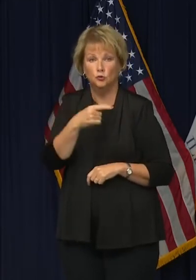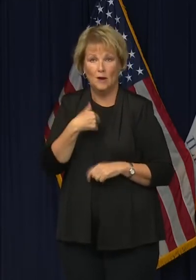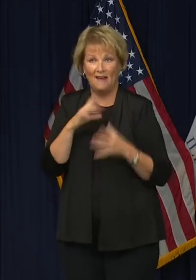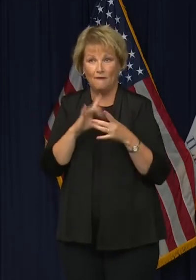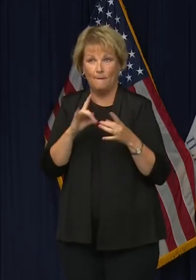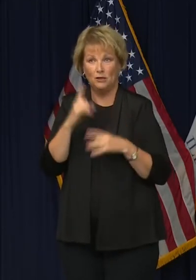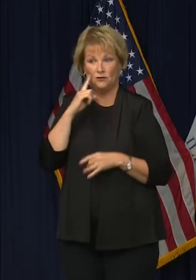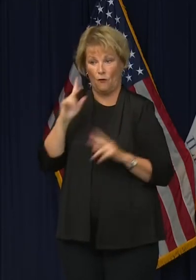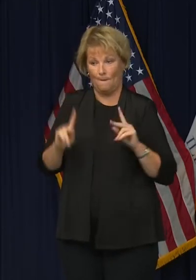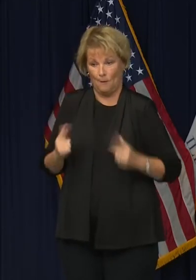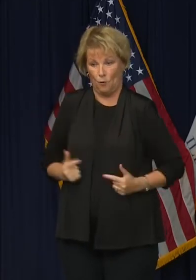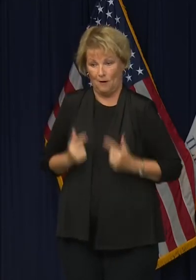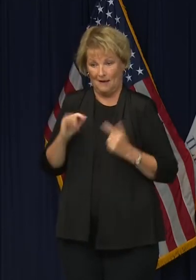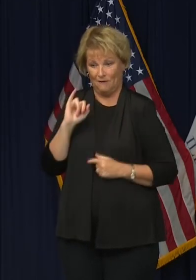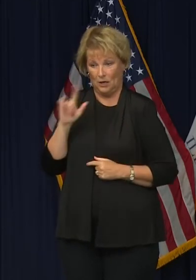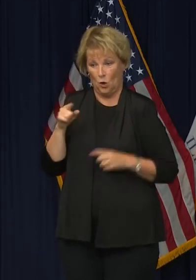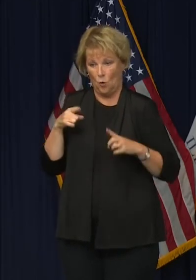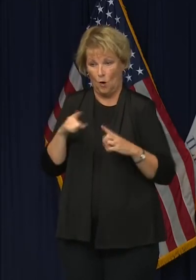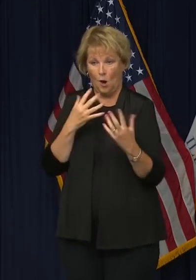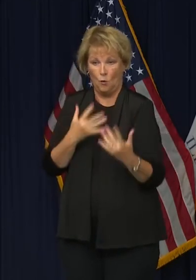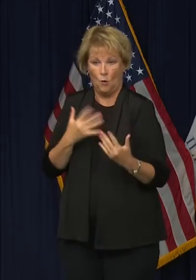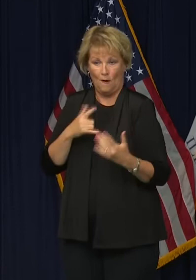for Illinois residents as we await